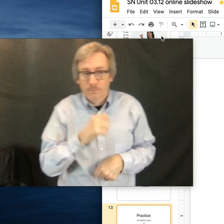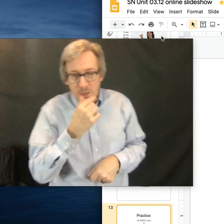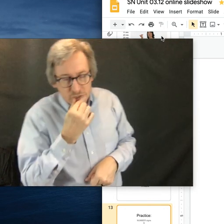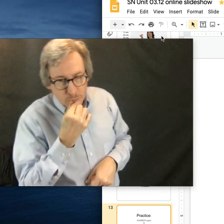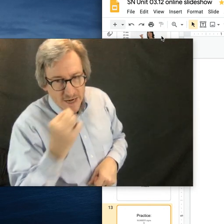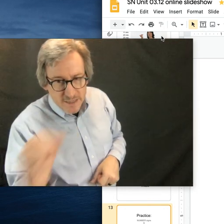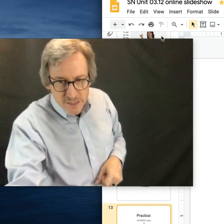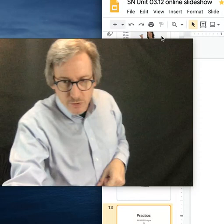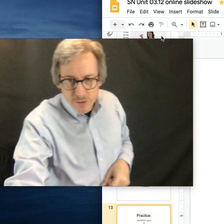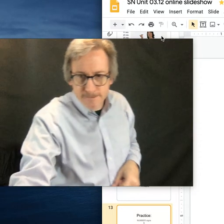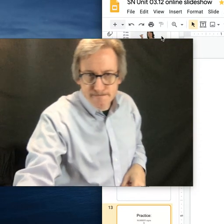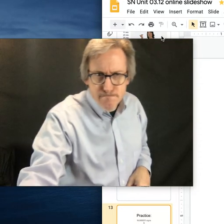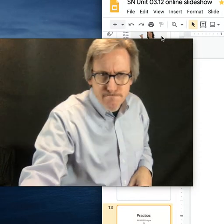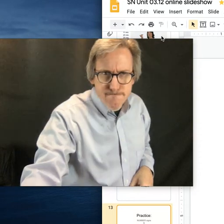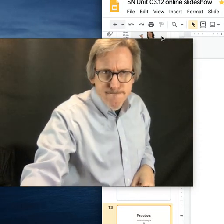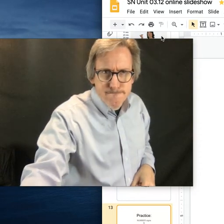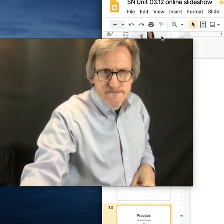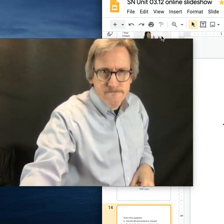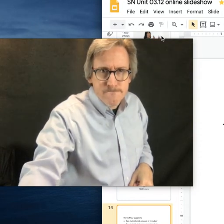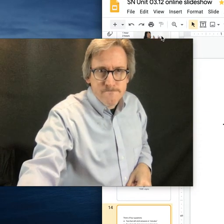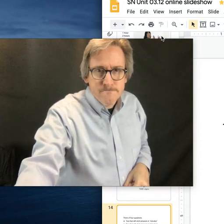age. So practice those.